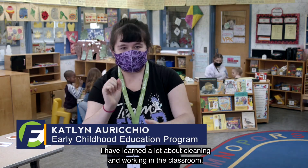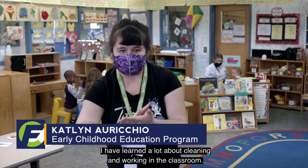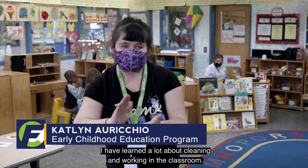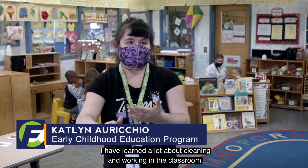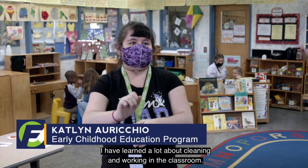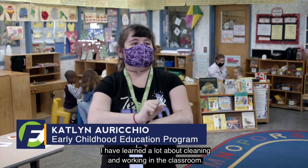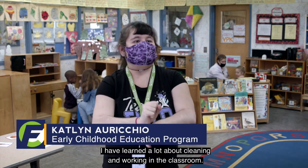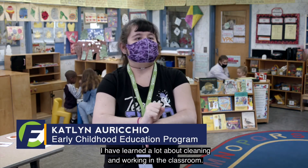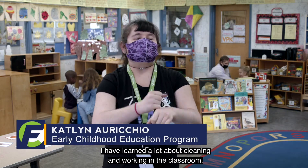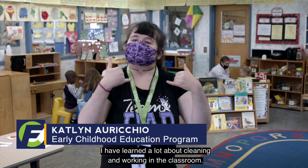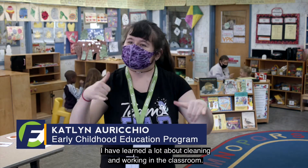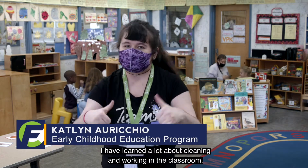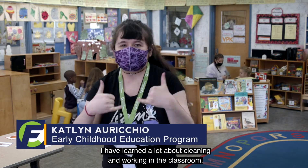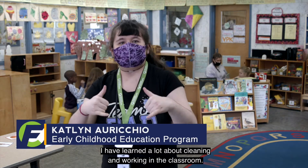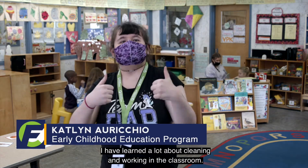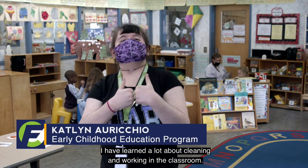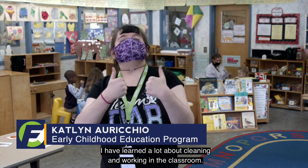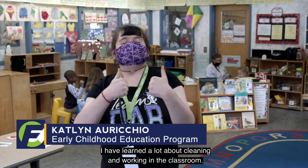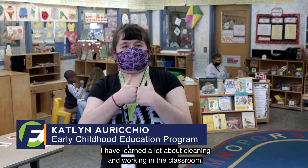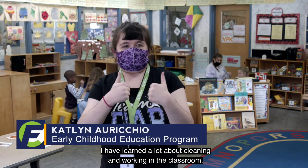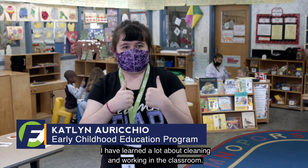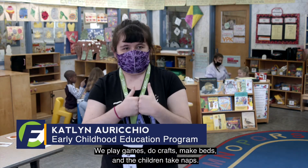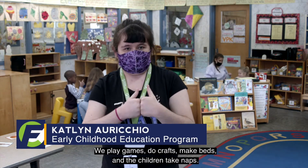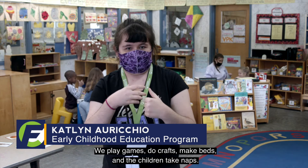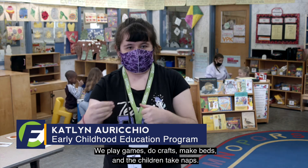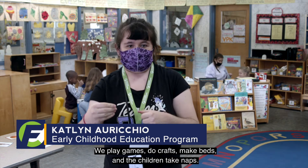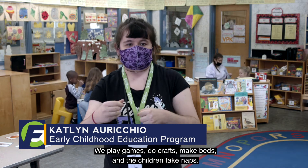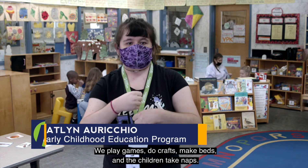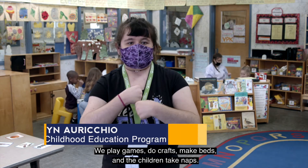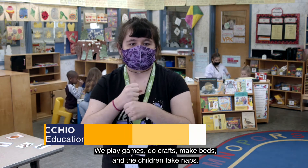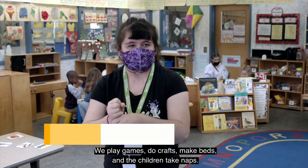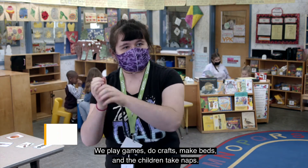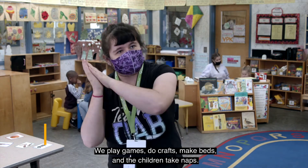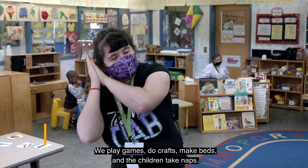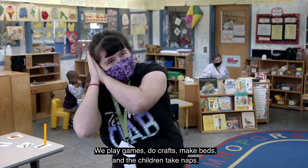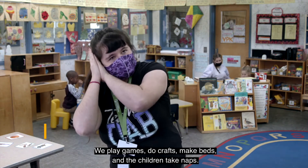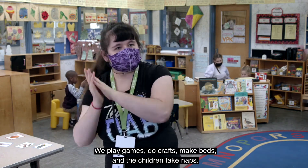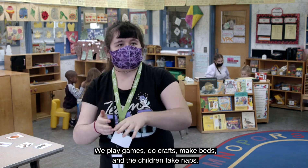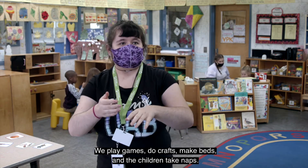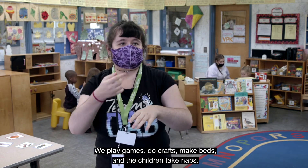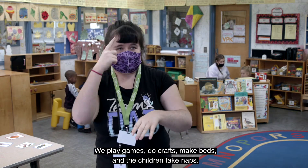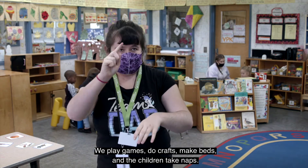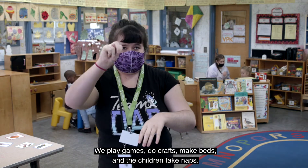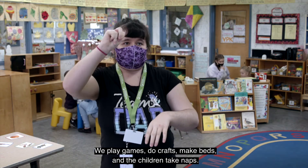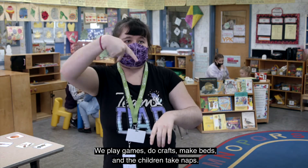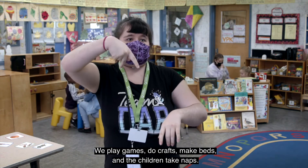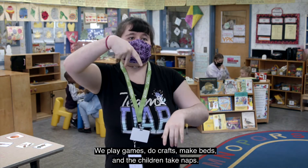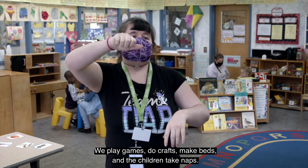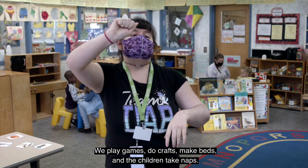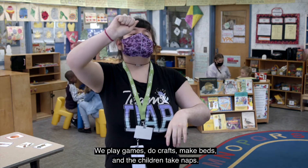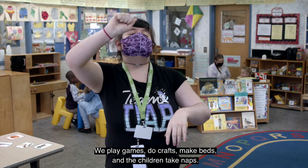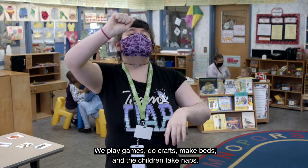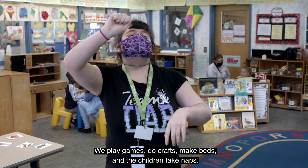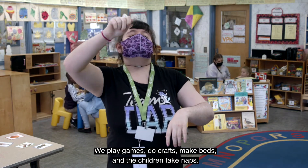I have learned a lot about cleaning and working in the classroom. We play games, do crafts, make beds,